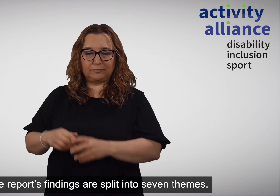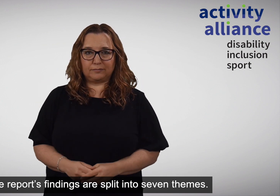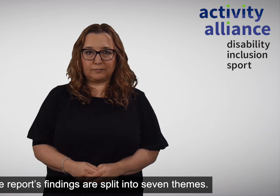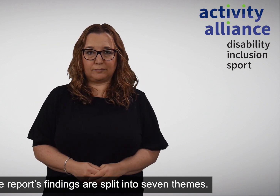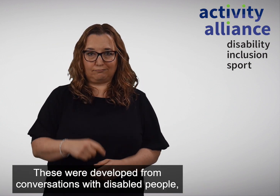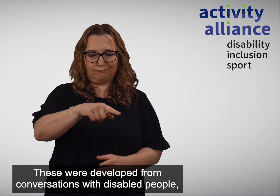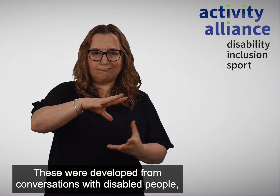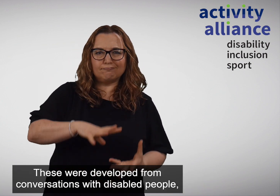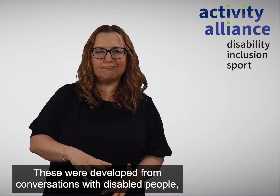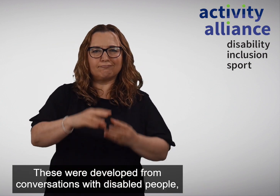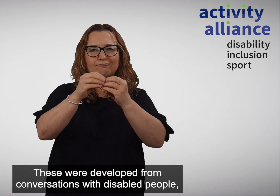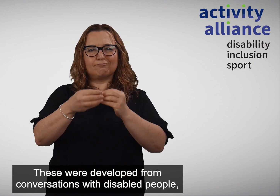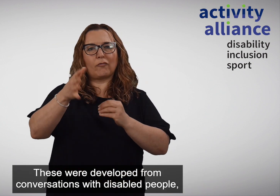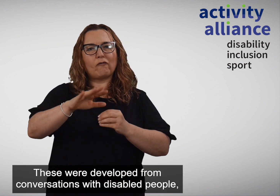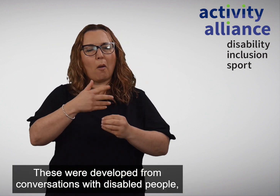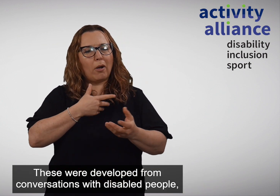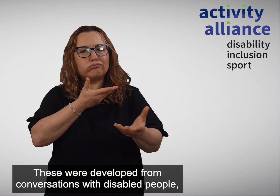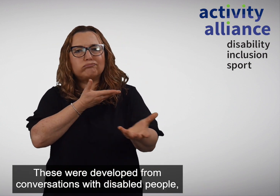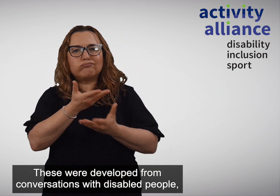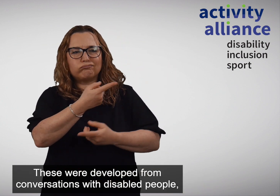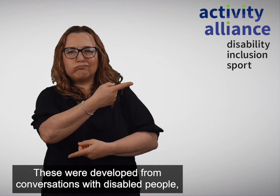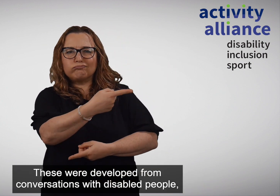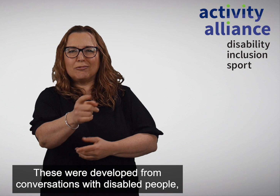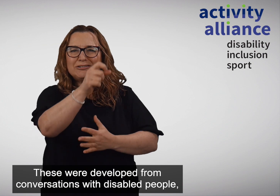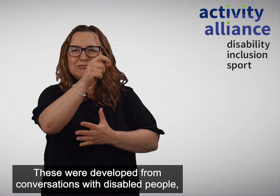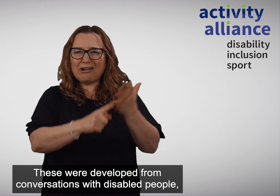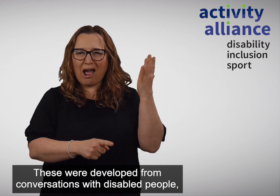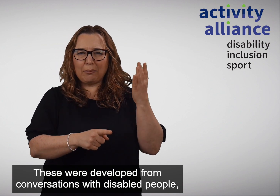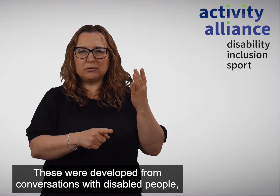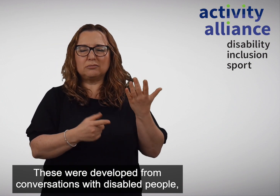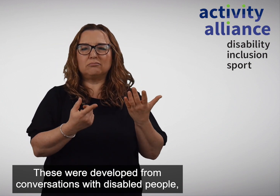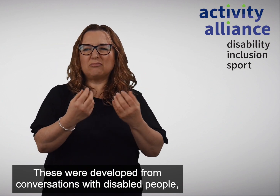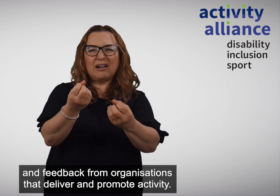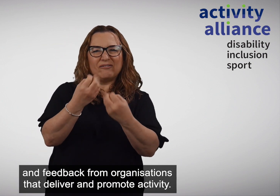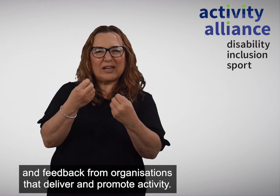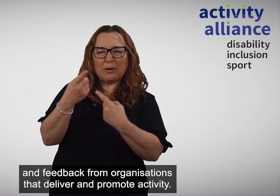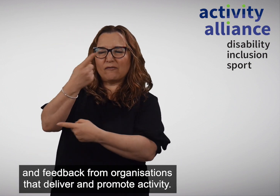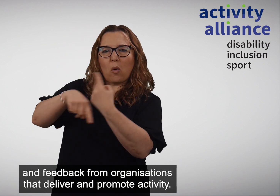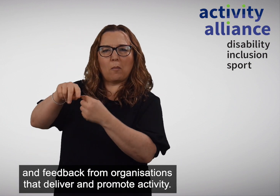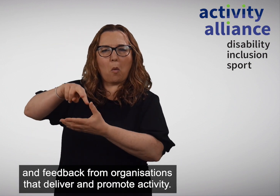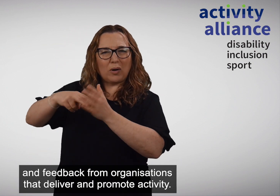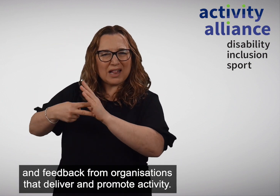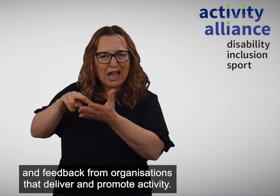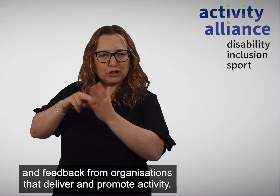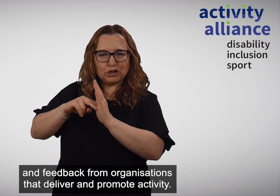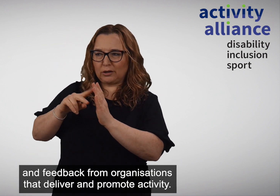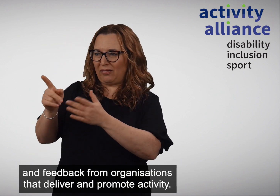These were developed from conversations with disabled people and feedback from organisations that